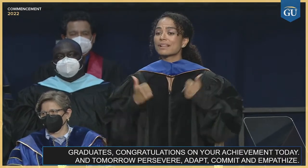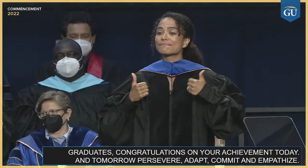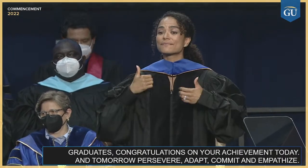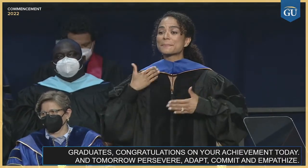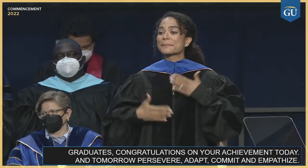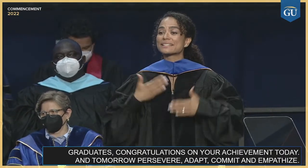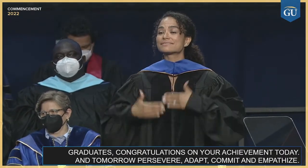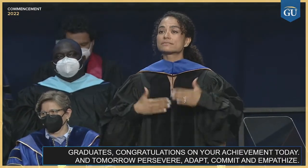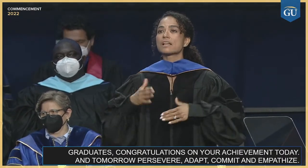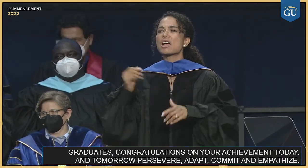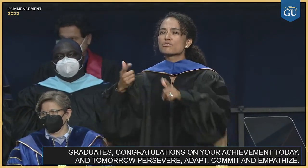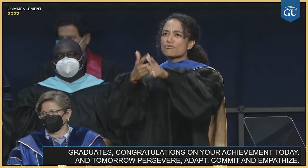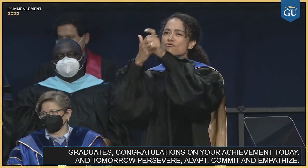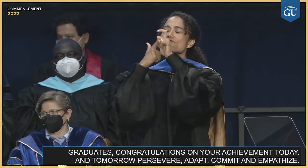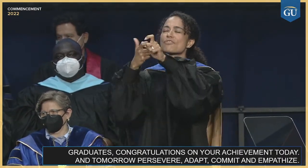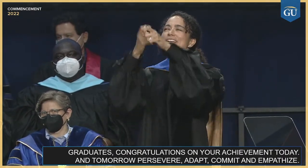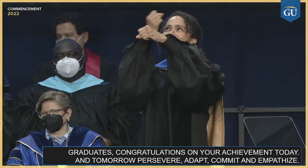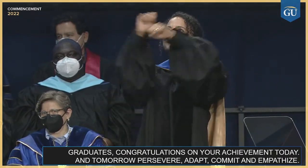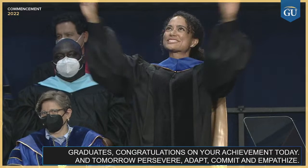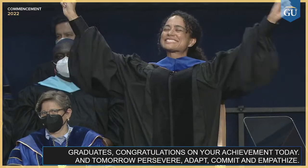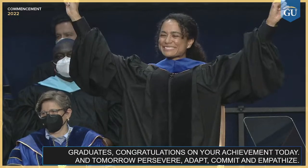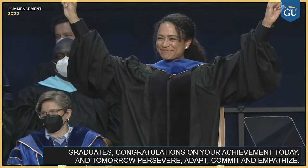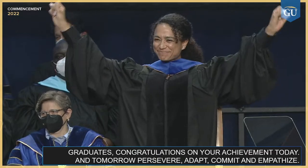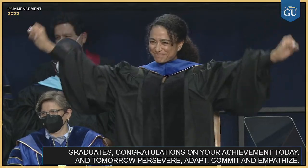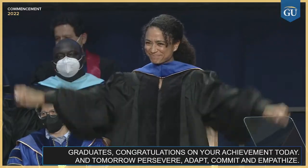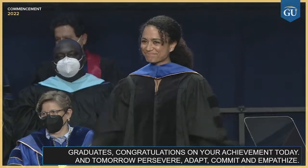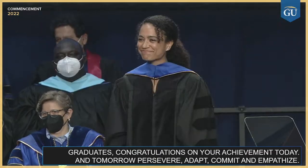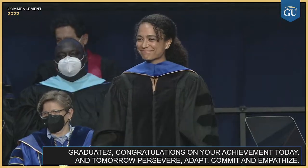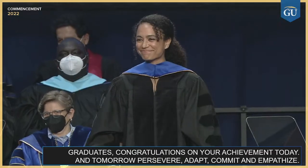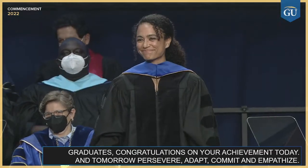Find your life pace and run free.